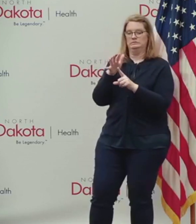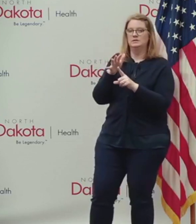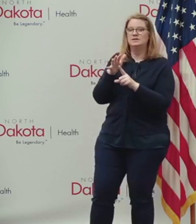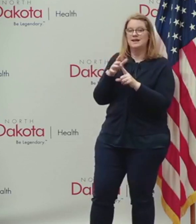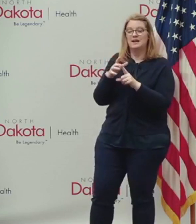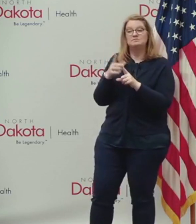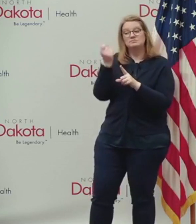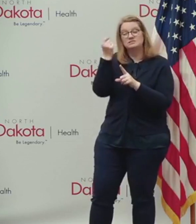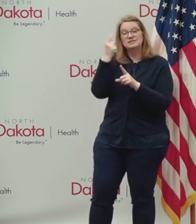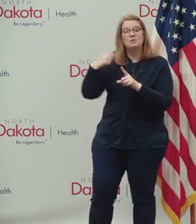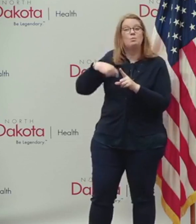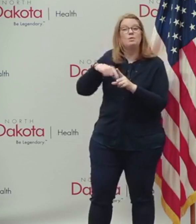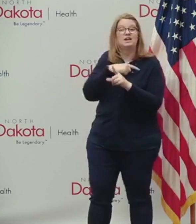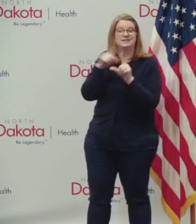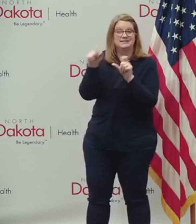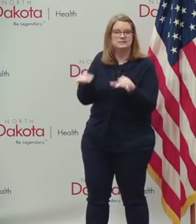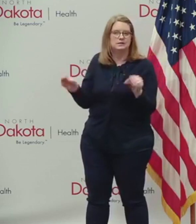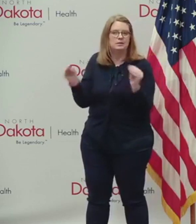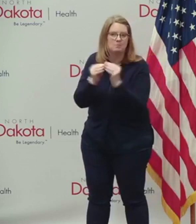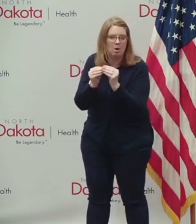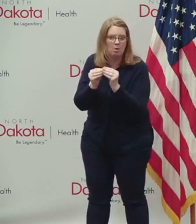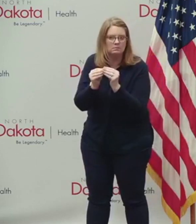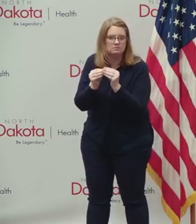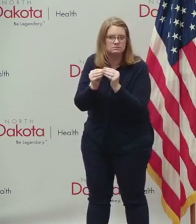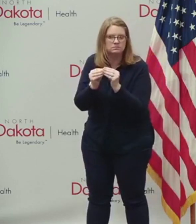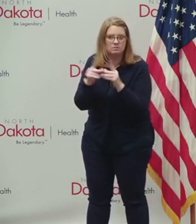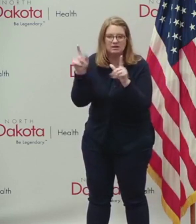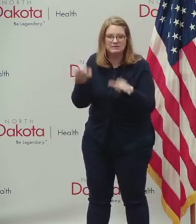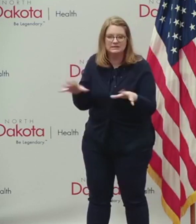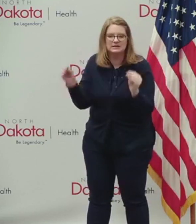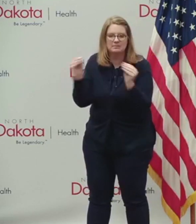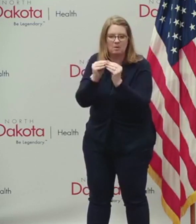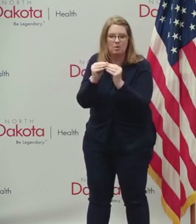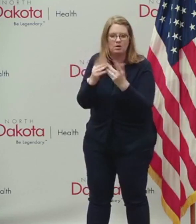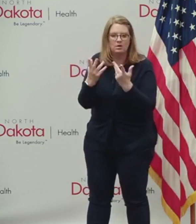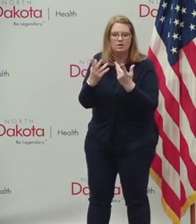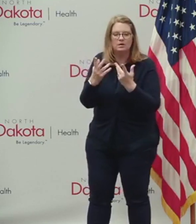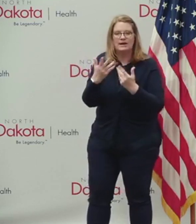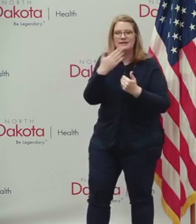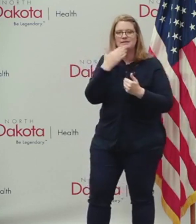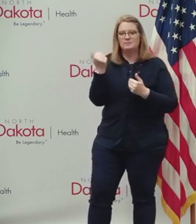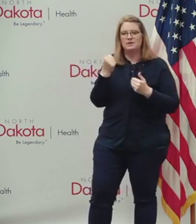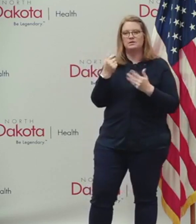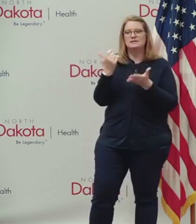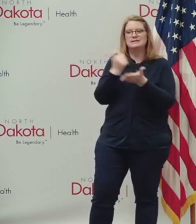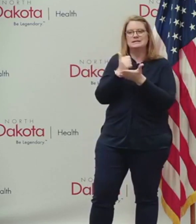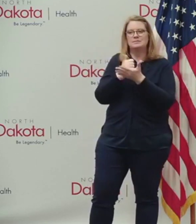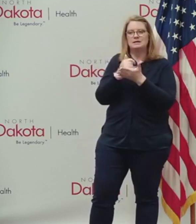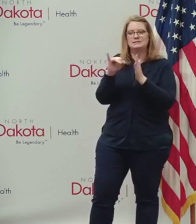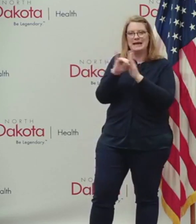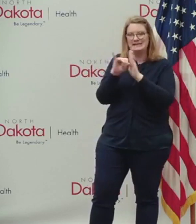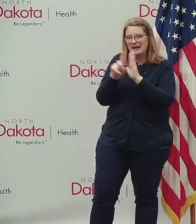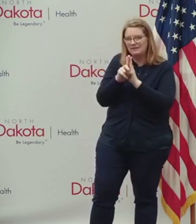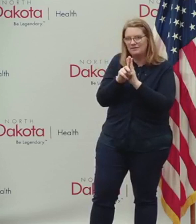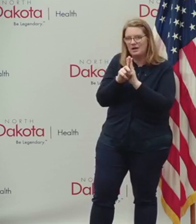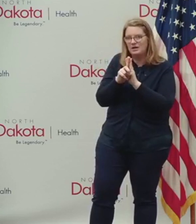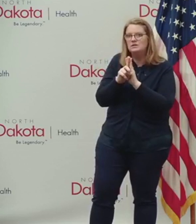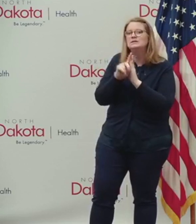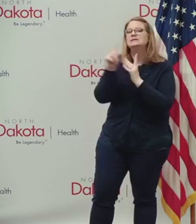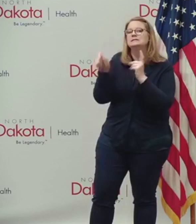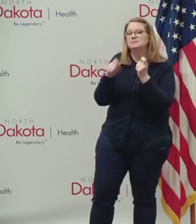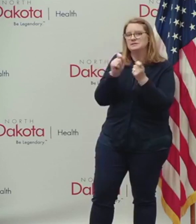than other states are. That is a positive thing, because that's helping us identify particularly